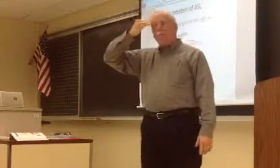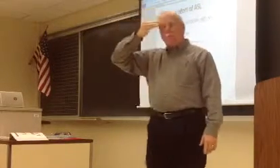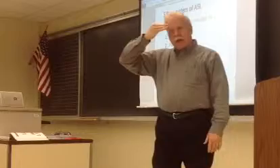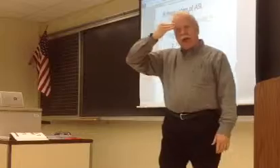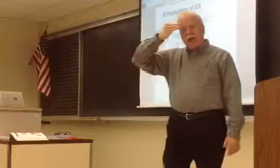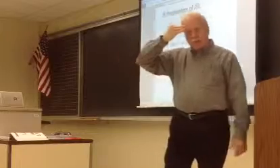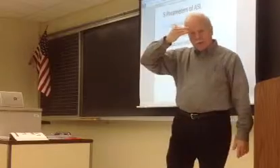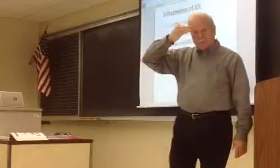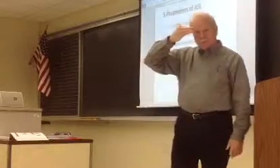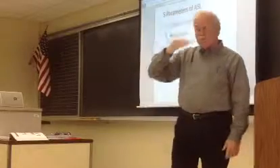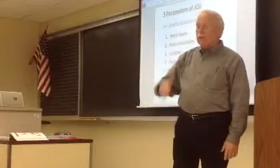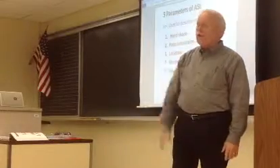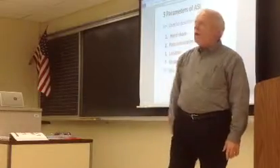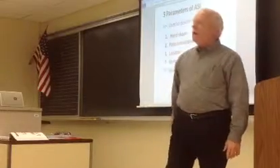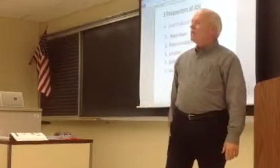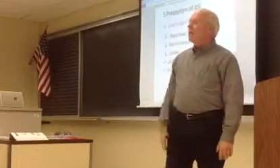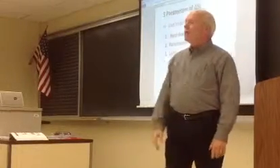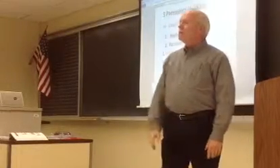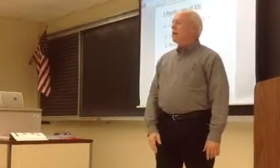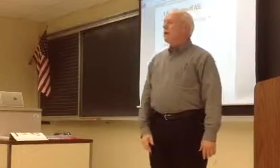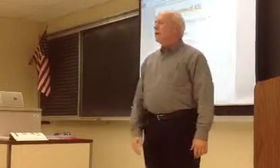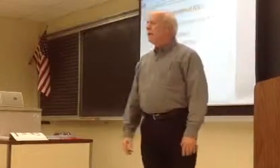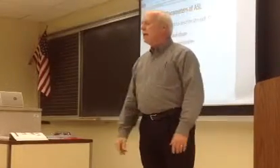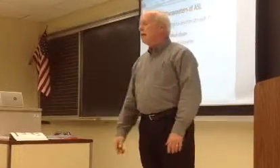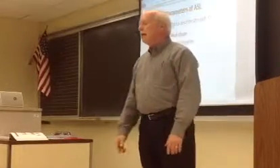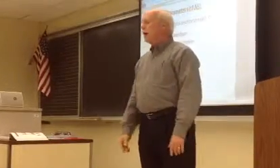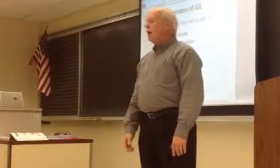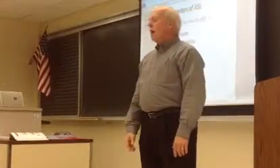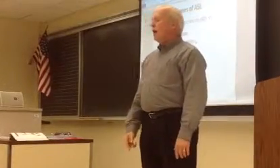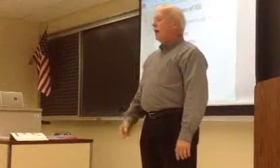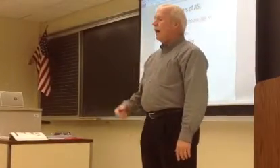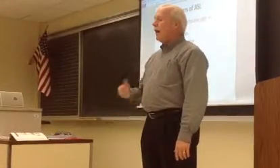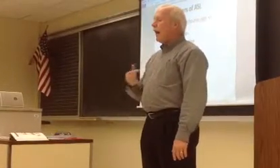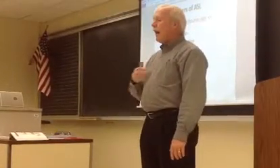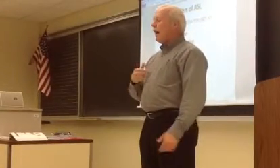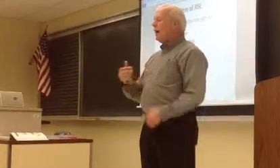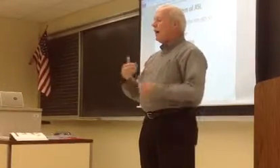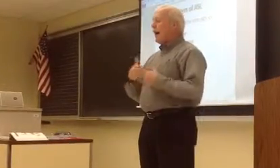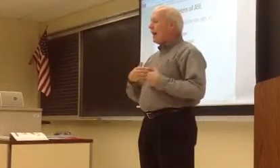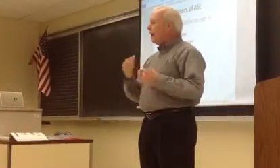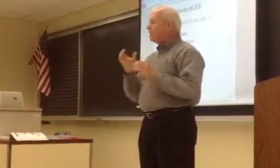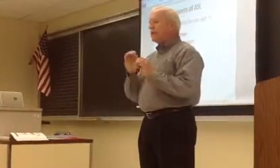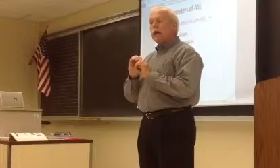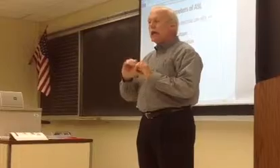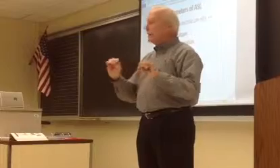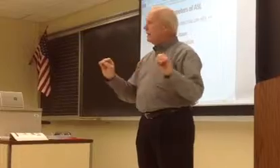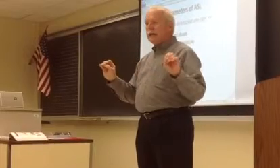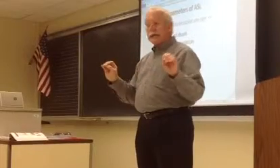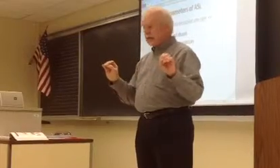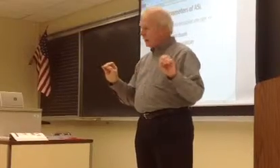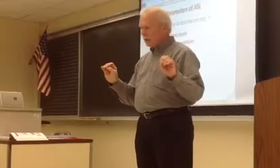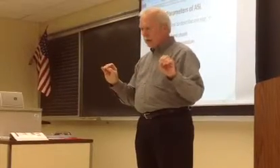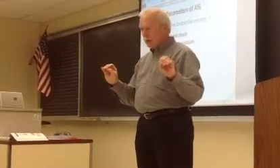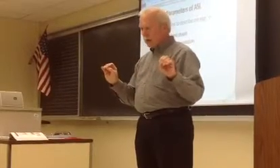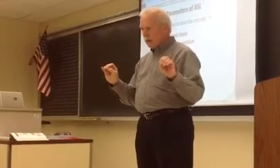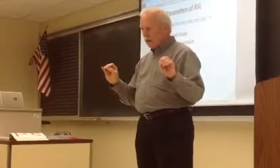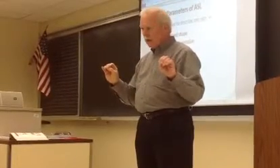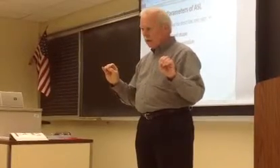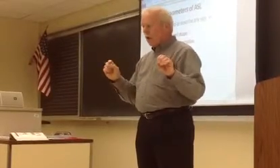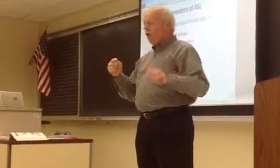affirmative nod. If I'm saying, I have none,